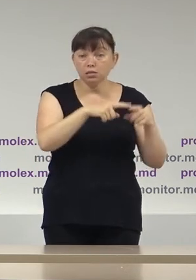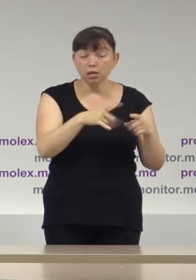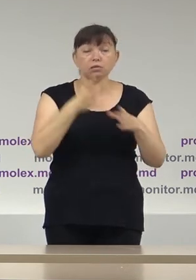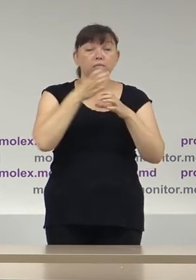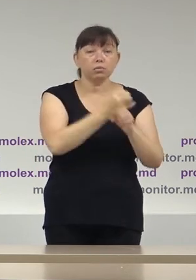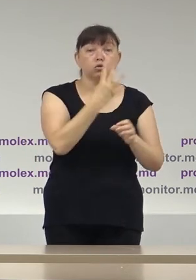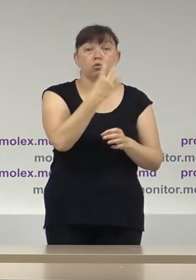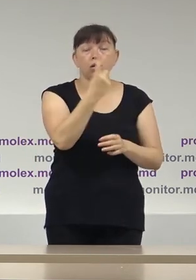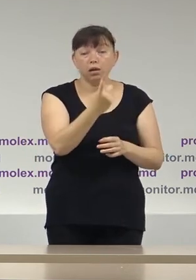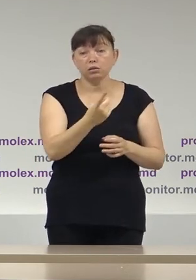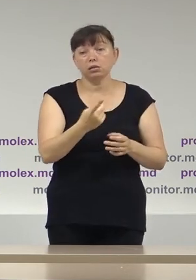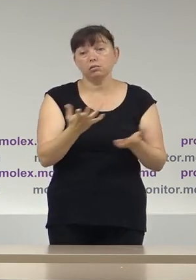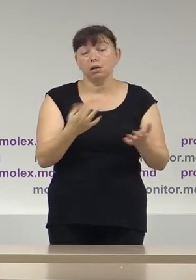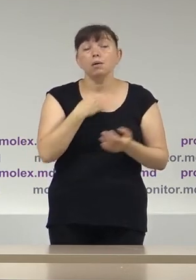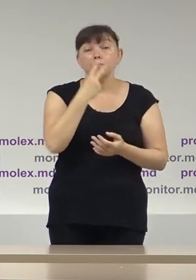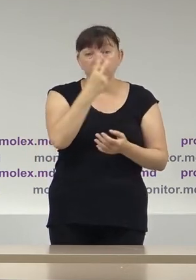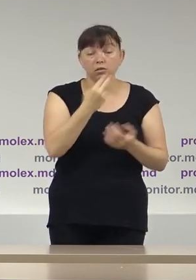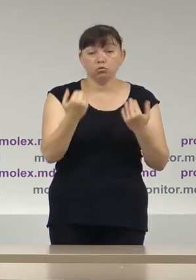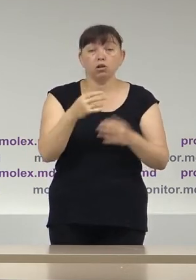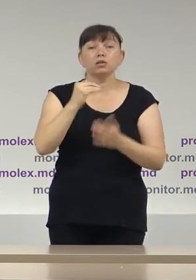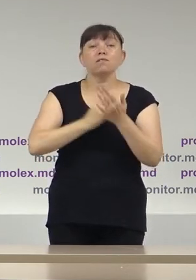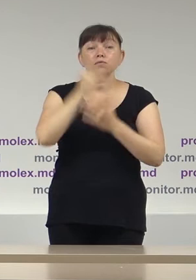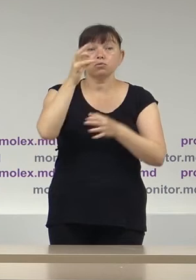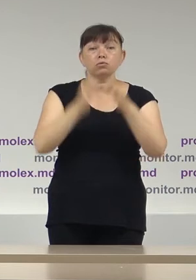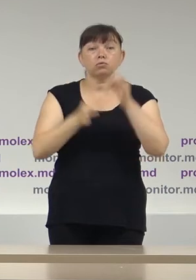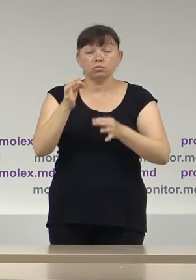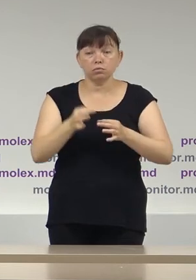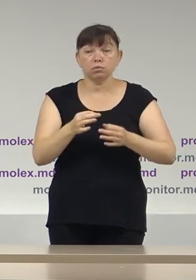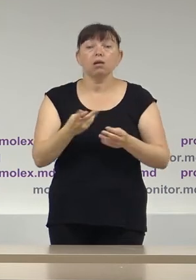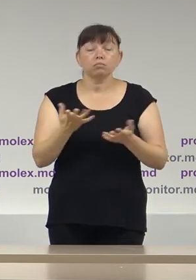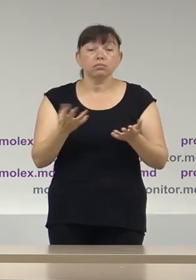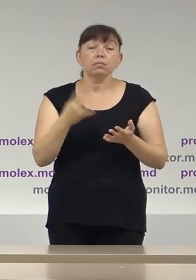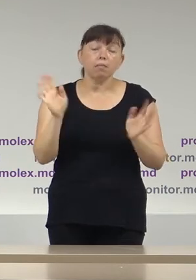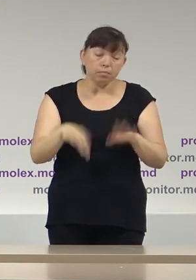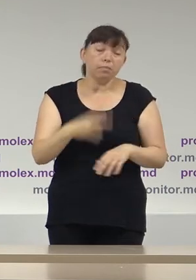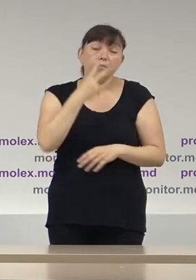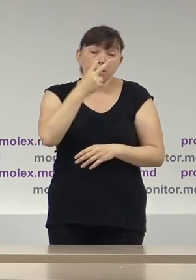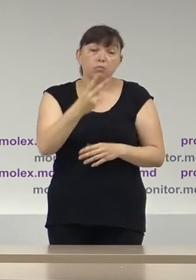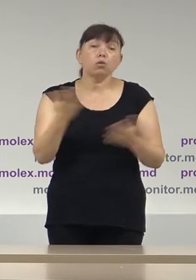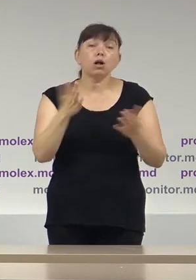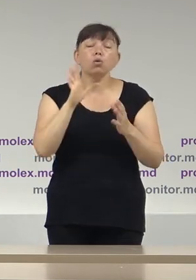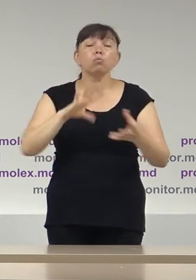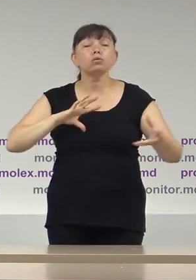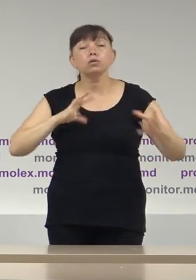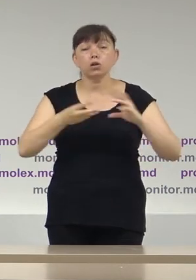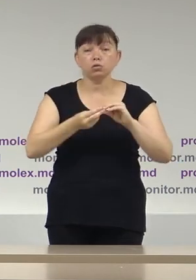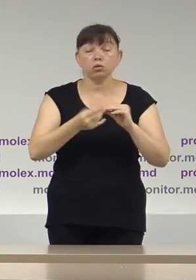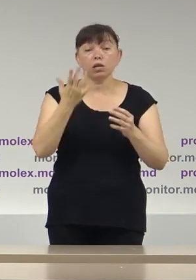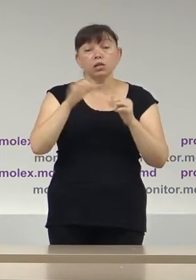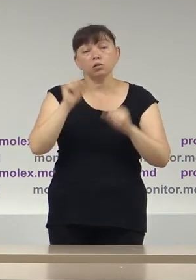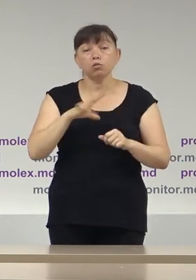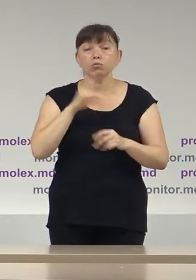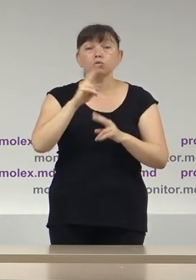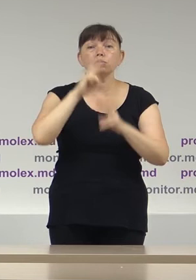was to set up initially 43 polling stations, then this number decreased down to 41, and now we see the decision of the Court of Appeal. So